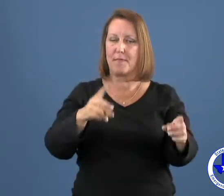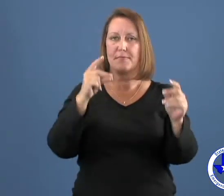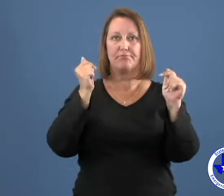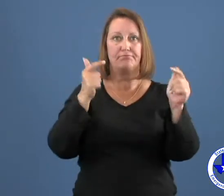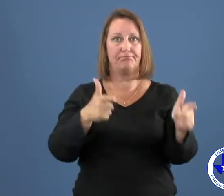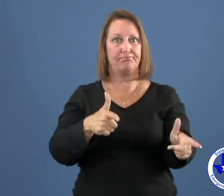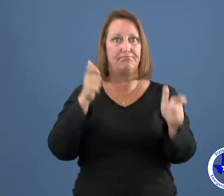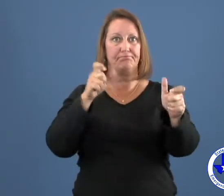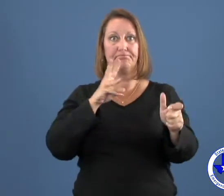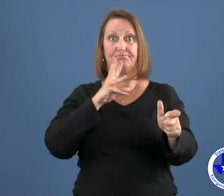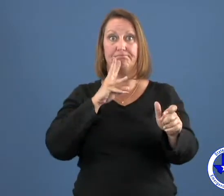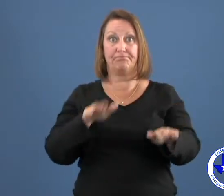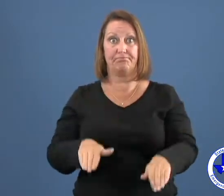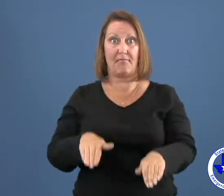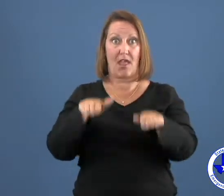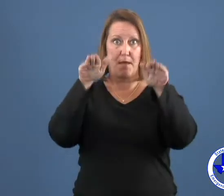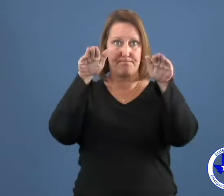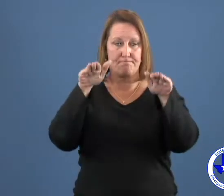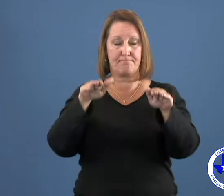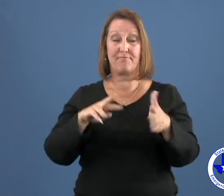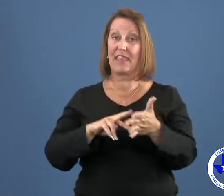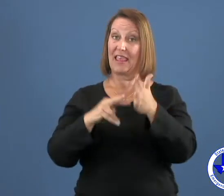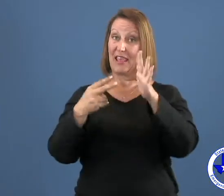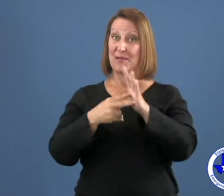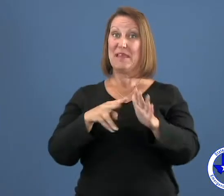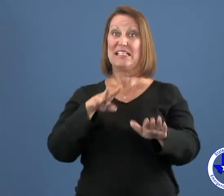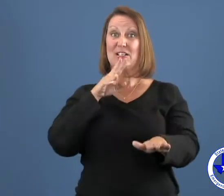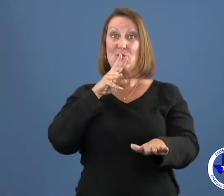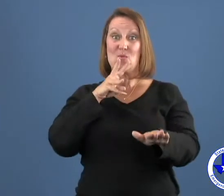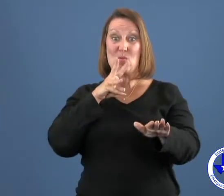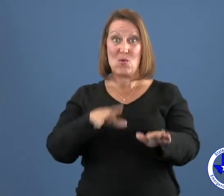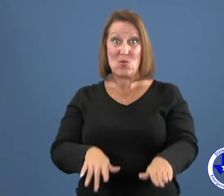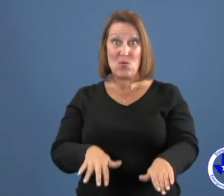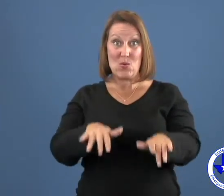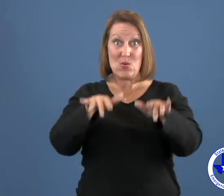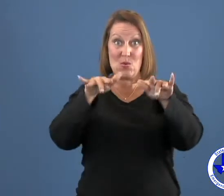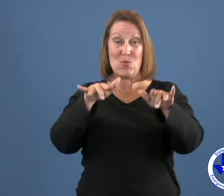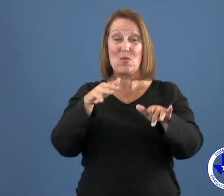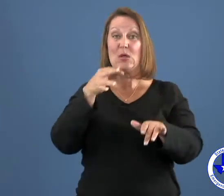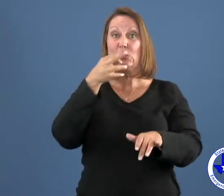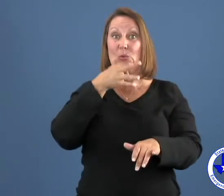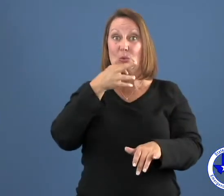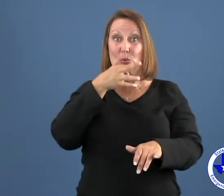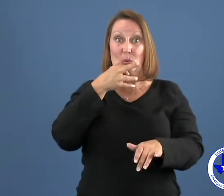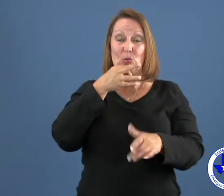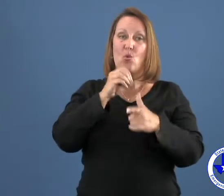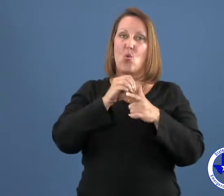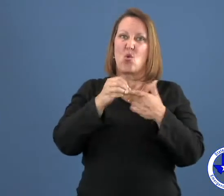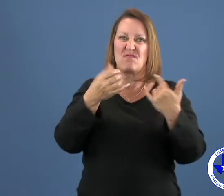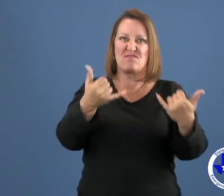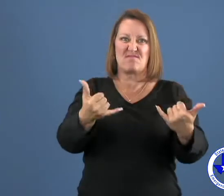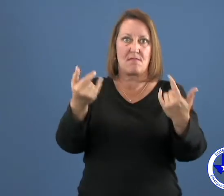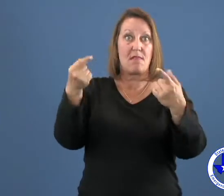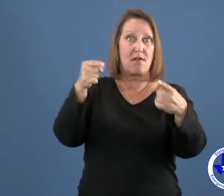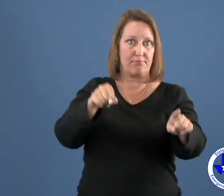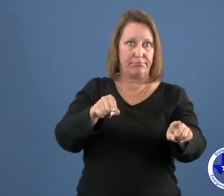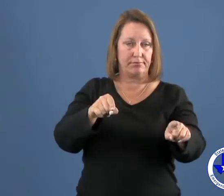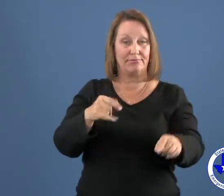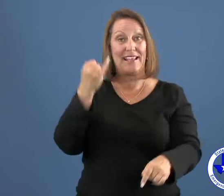A flash flood warning means that flooding is imminent or is occurring. If you are in the warning